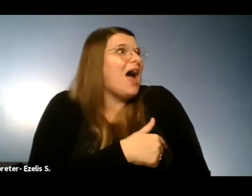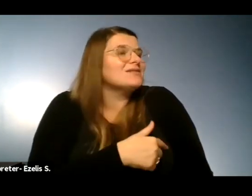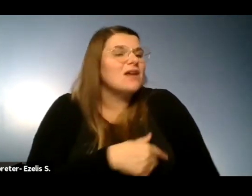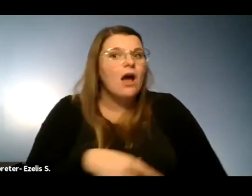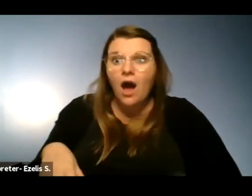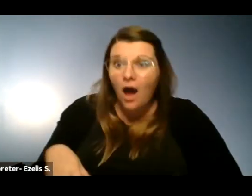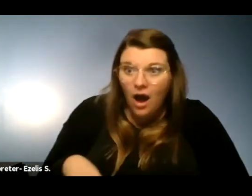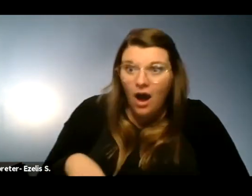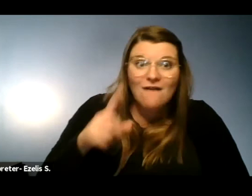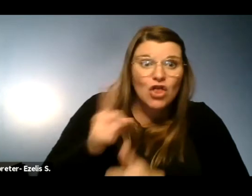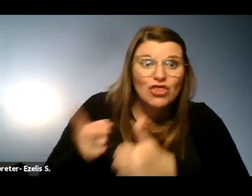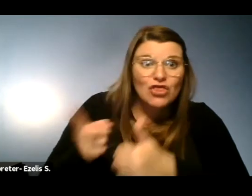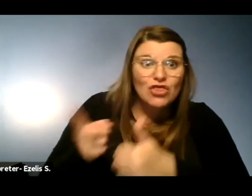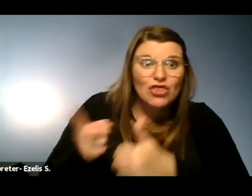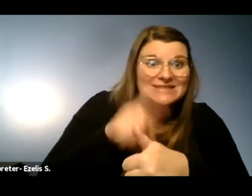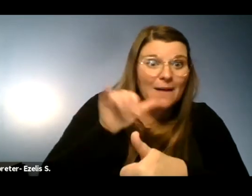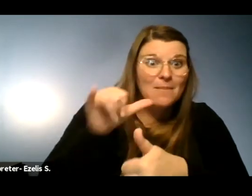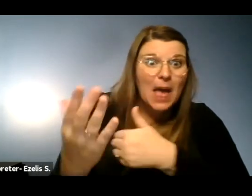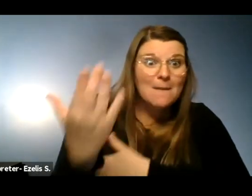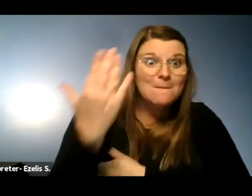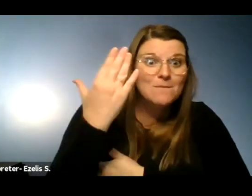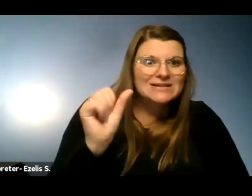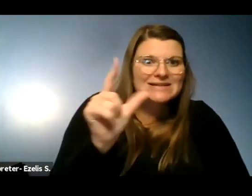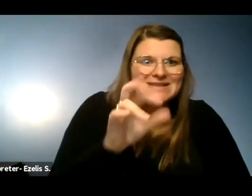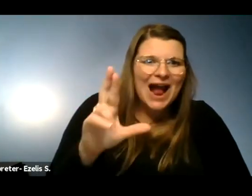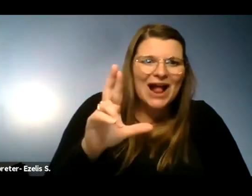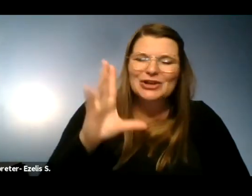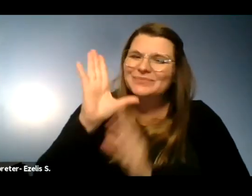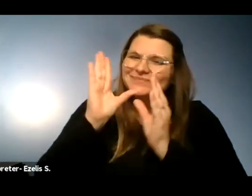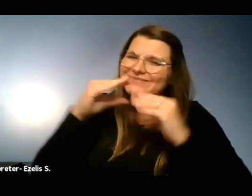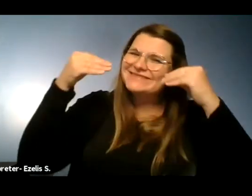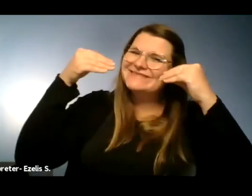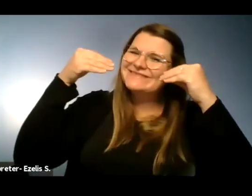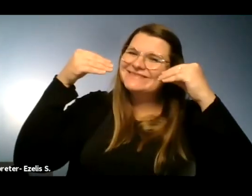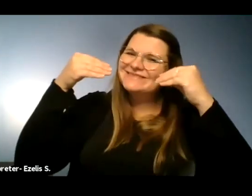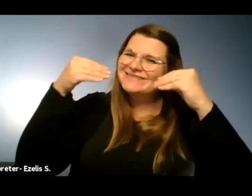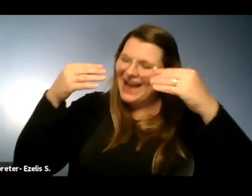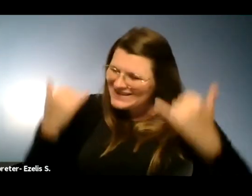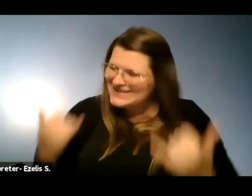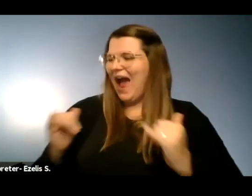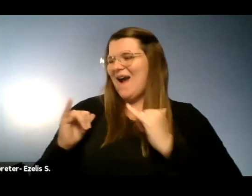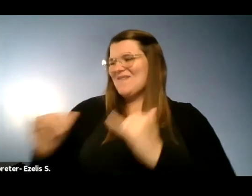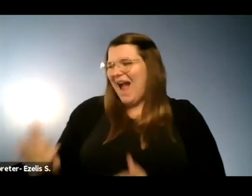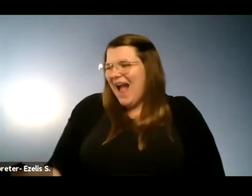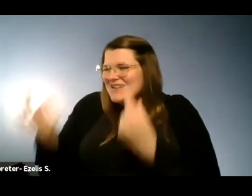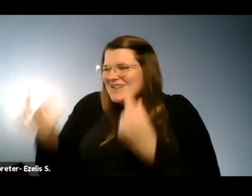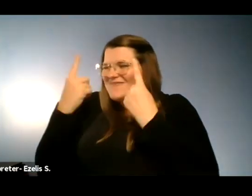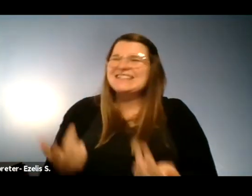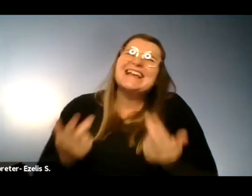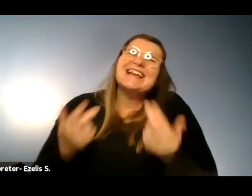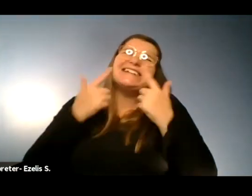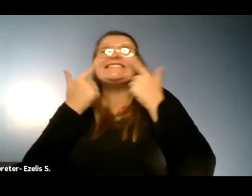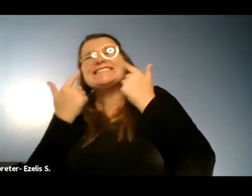first time that morning, Skylar smiled. "Now we're on the same page."